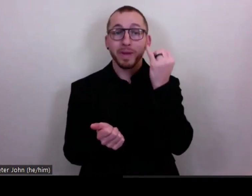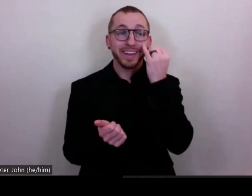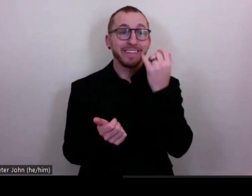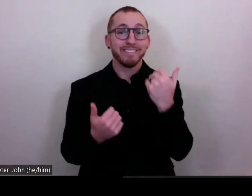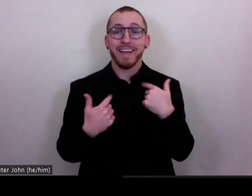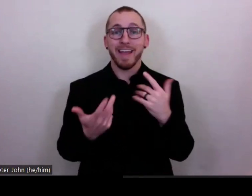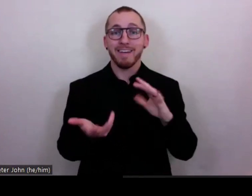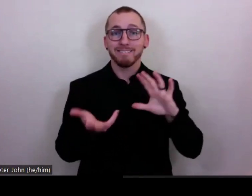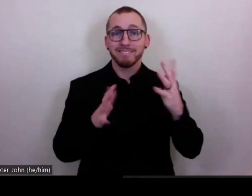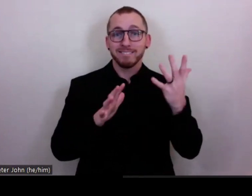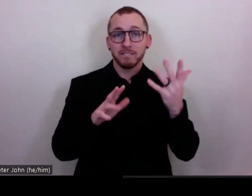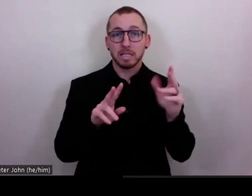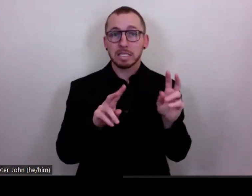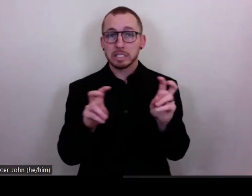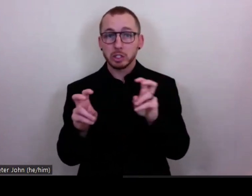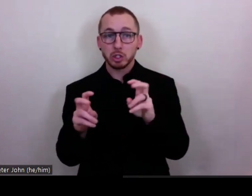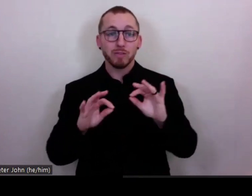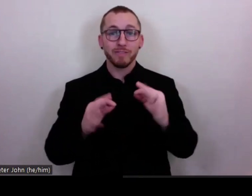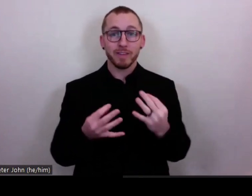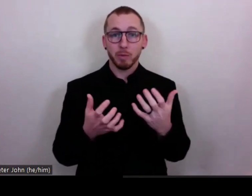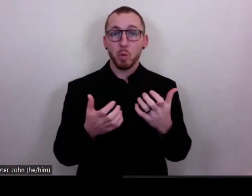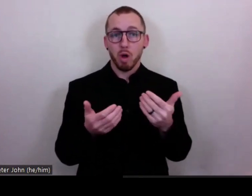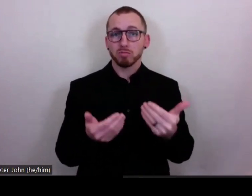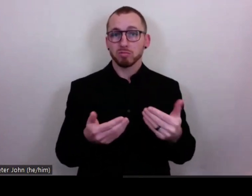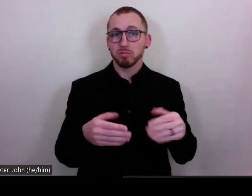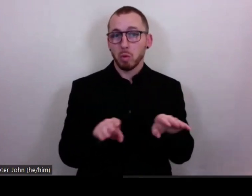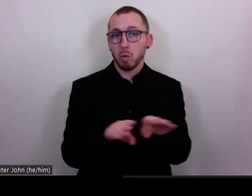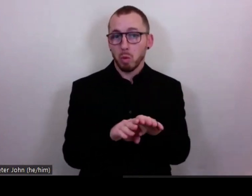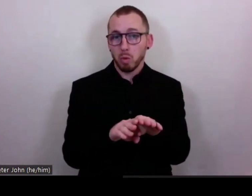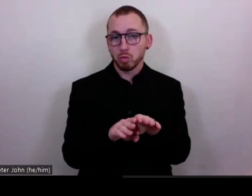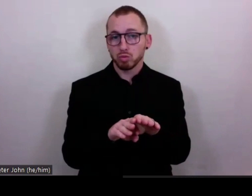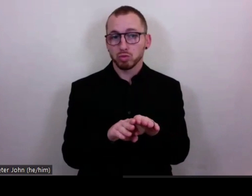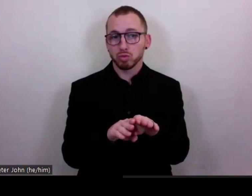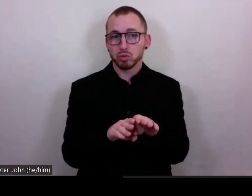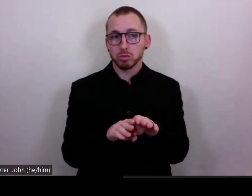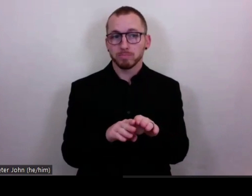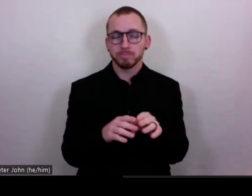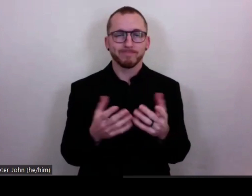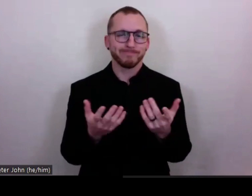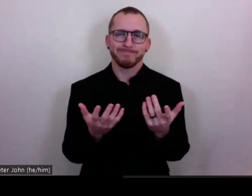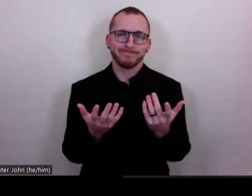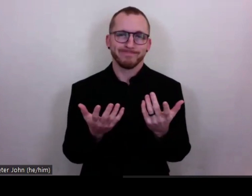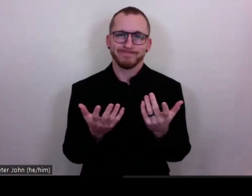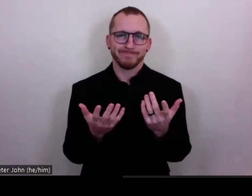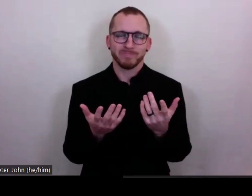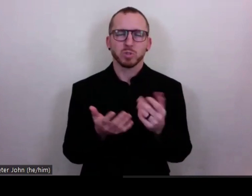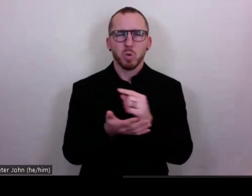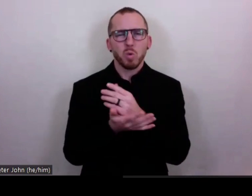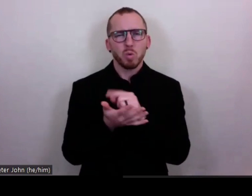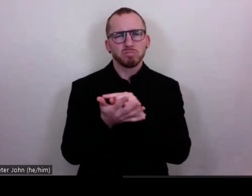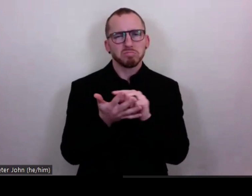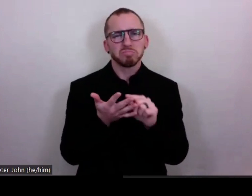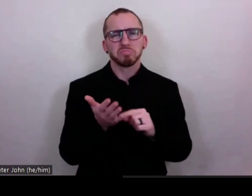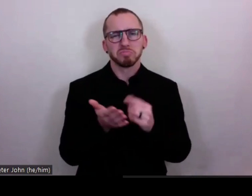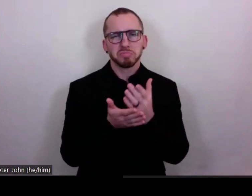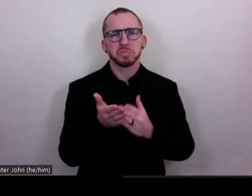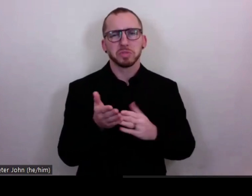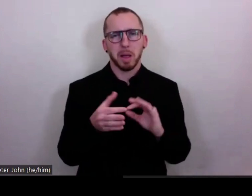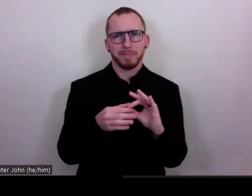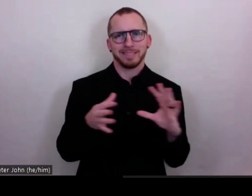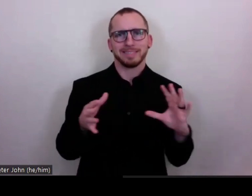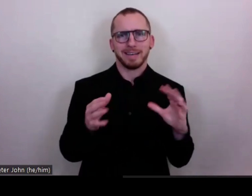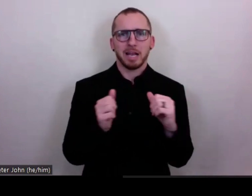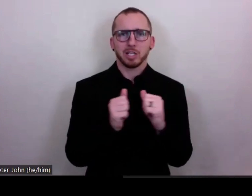happened and the family wants closure. So those are a bit of the maybe disconnects that happen with the